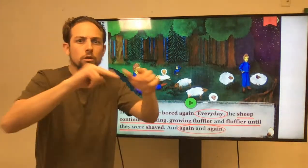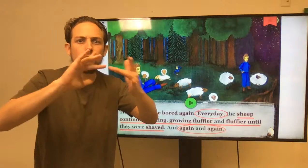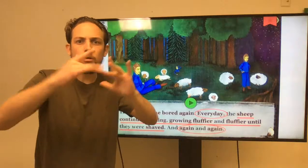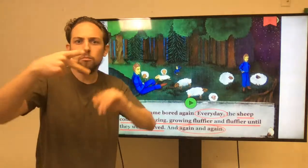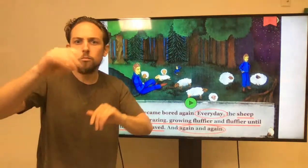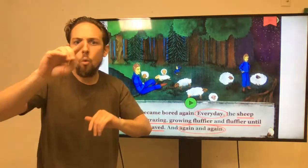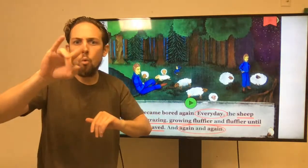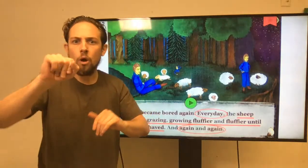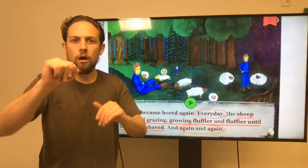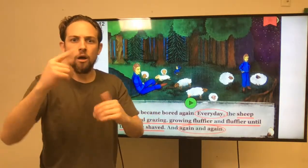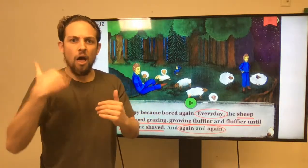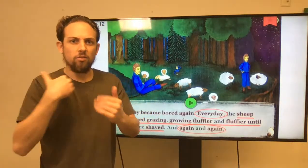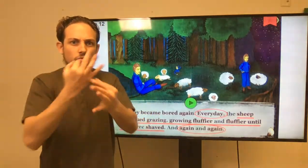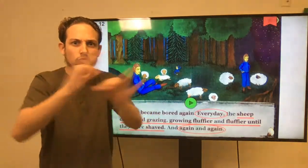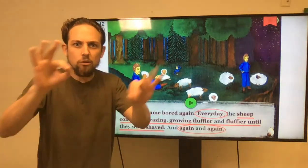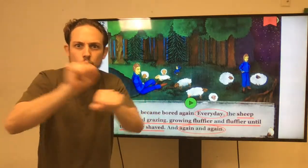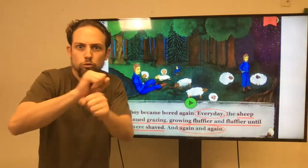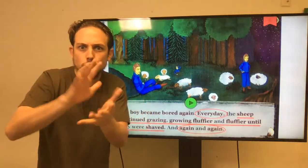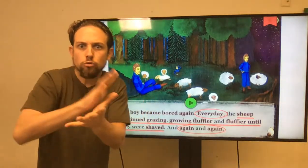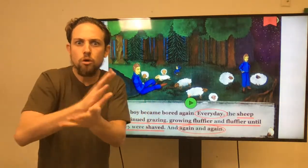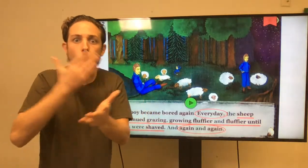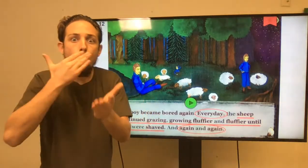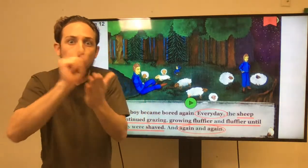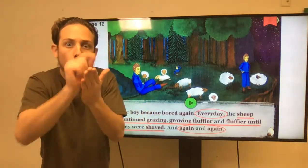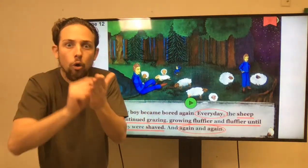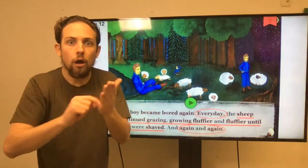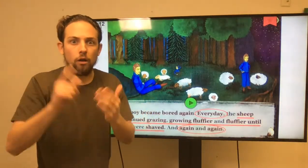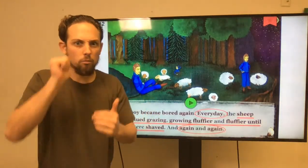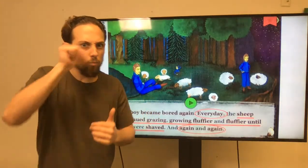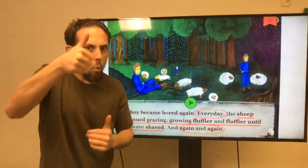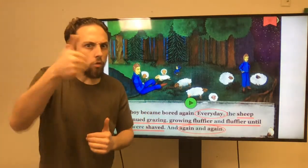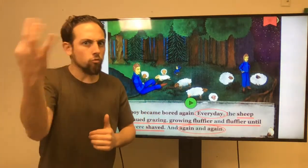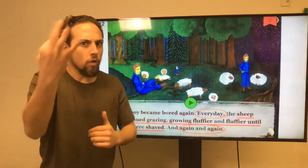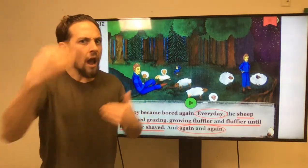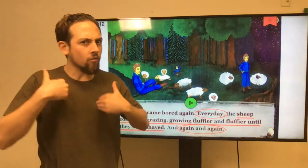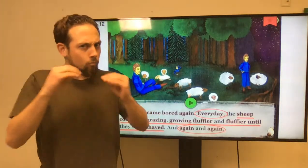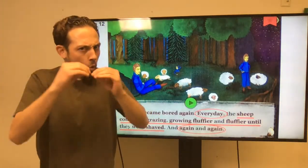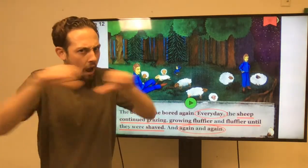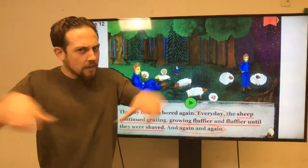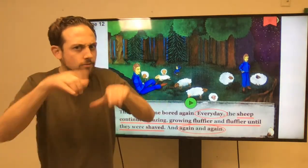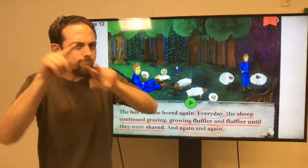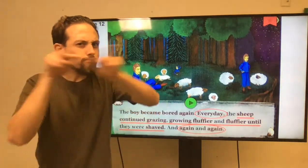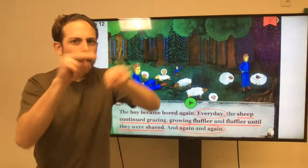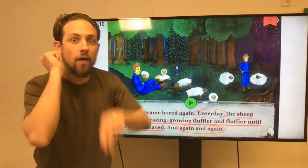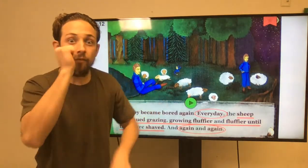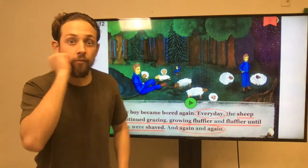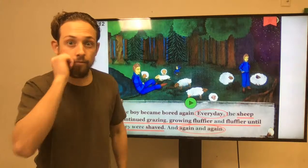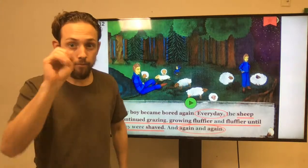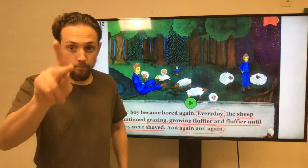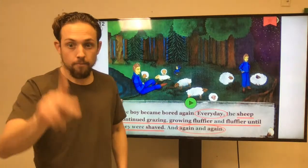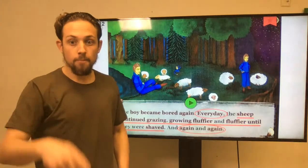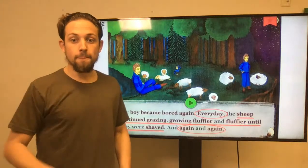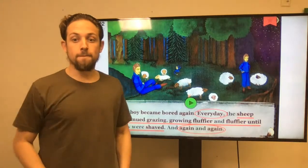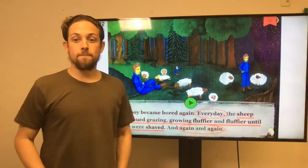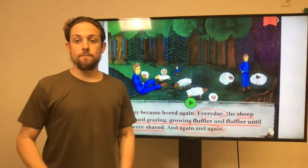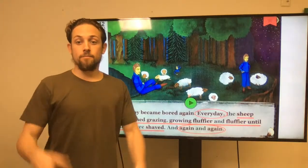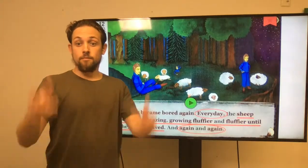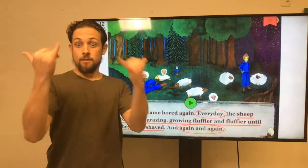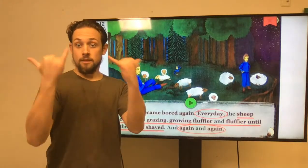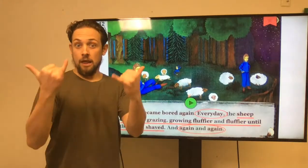some lessons and games. If you look on Podia, there's additional worksheets for activities that you can